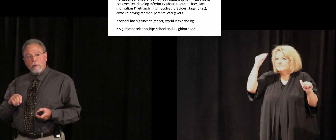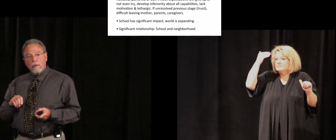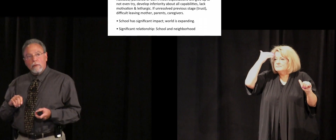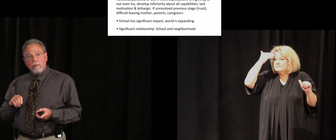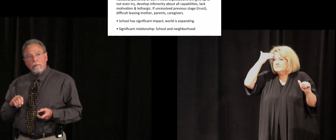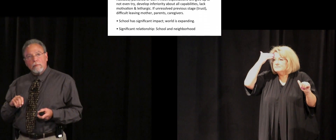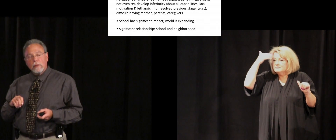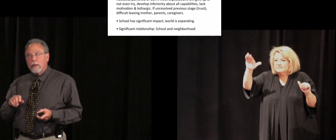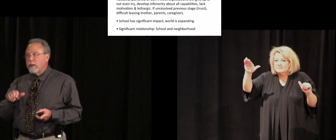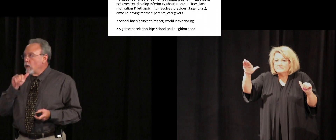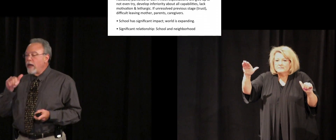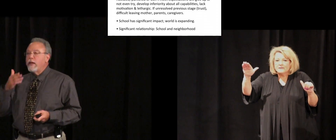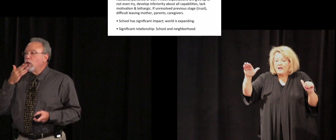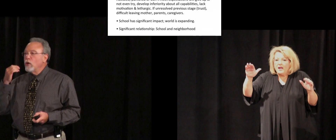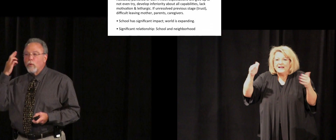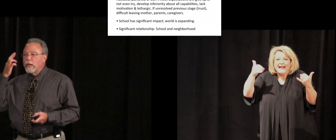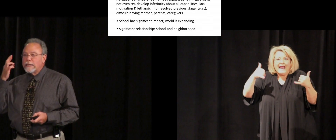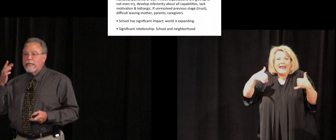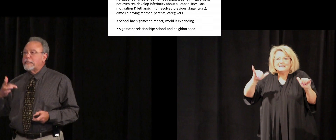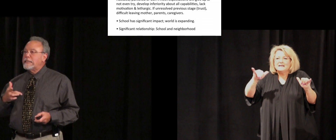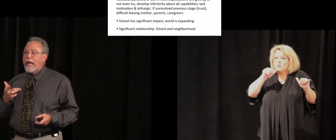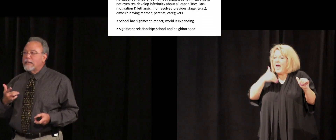Emotional volatility, right?